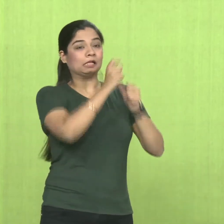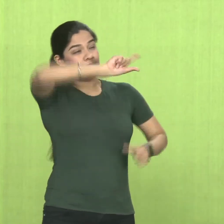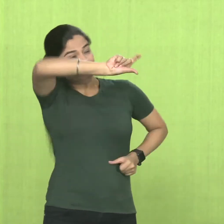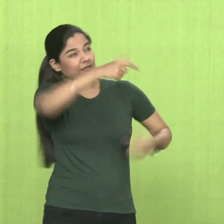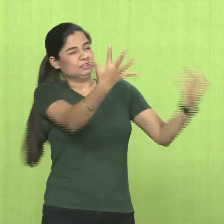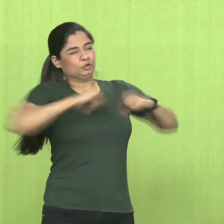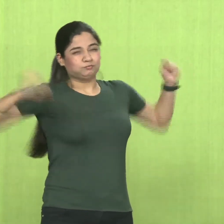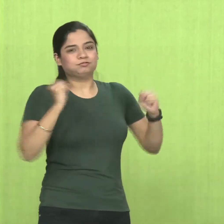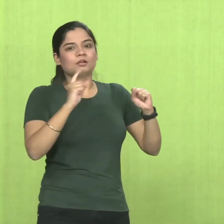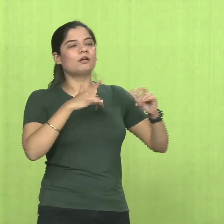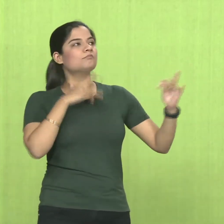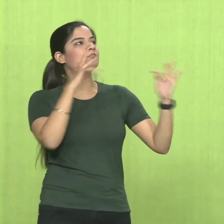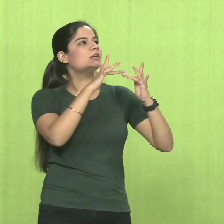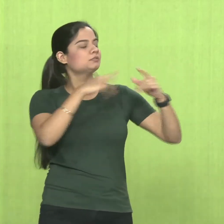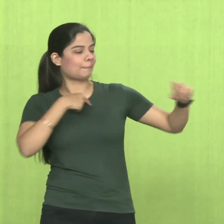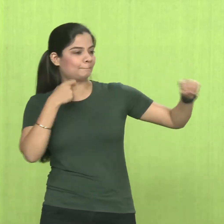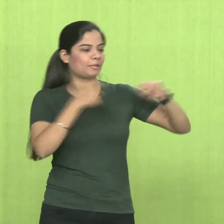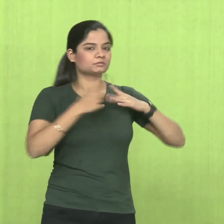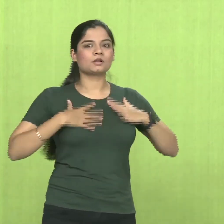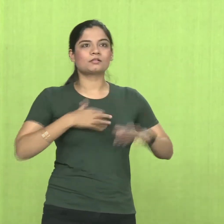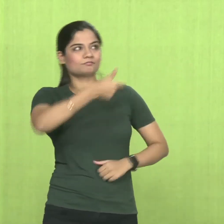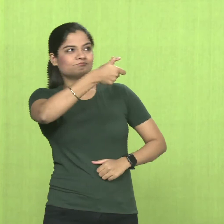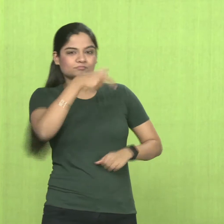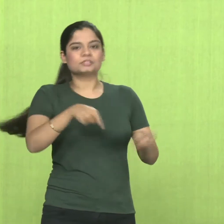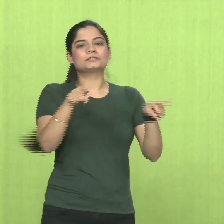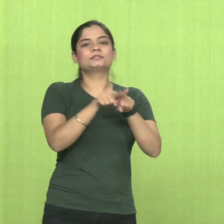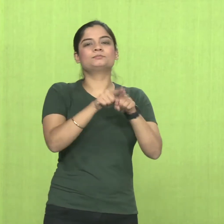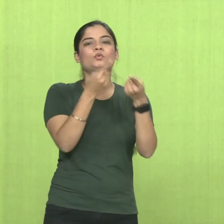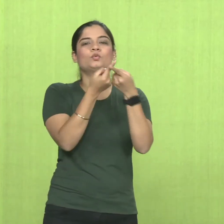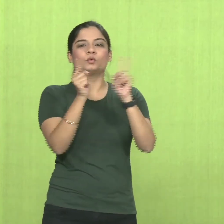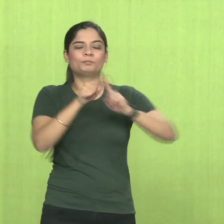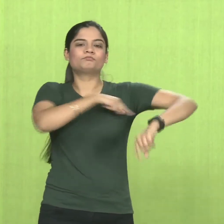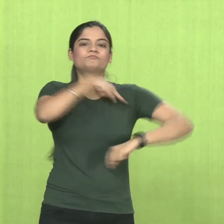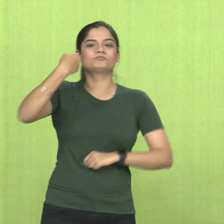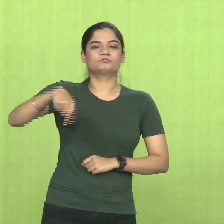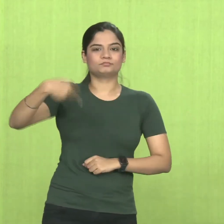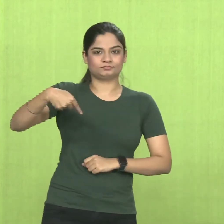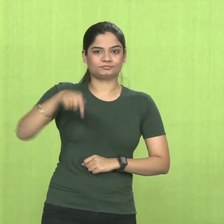temperature that we need, that suits our bodily needs. So that is room temperature.